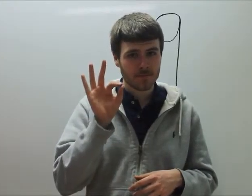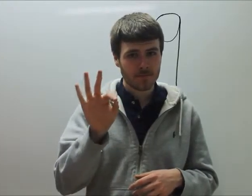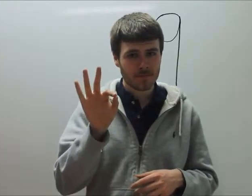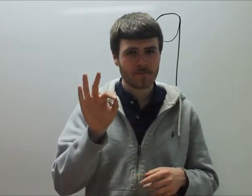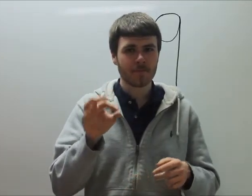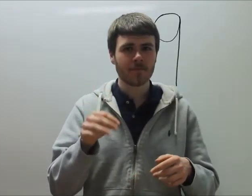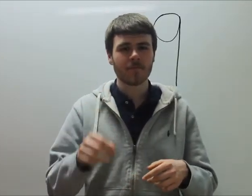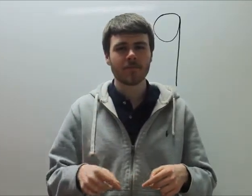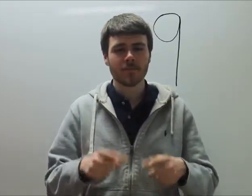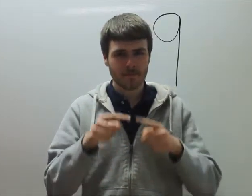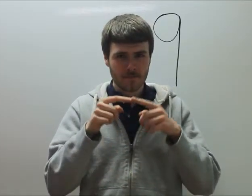9.